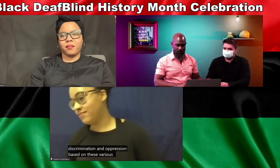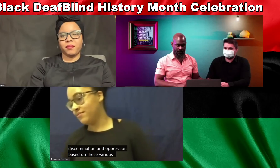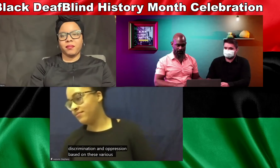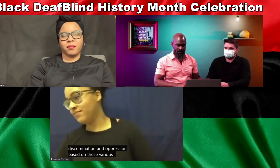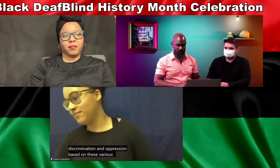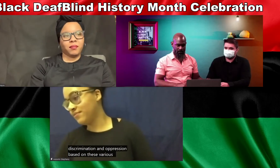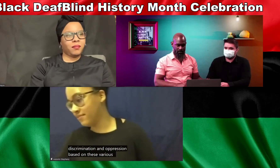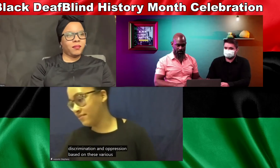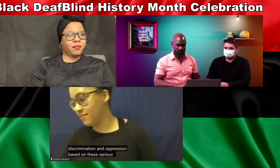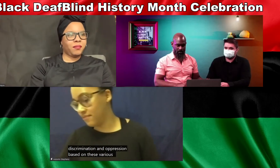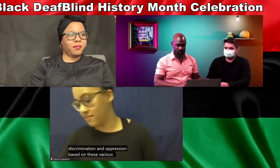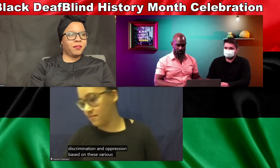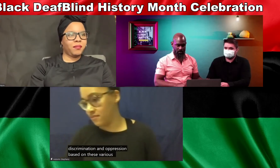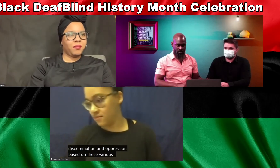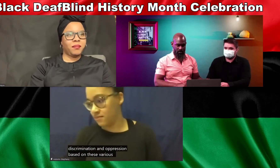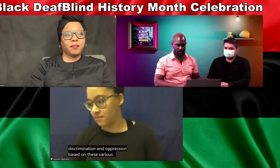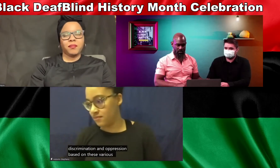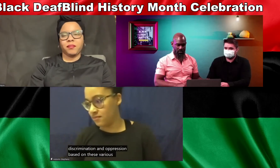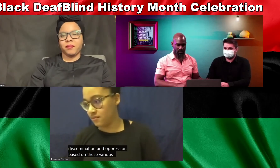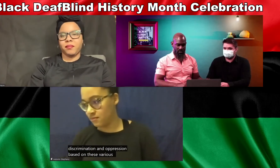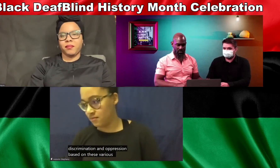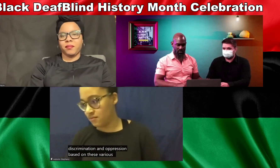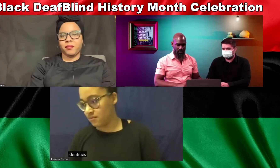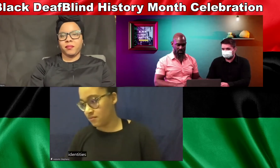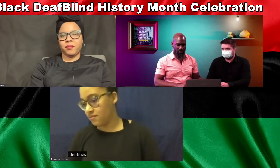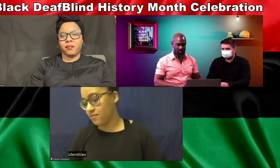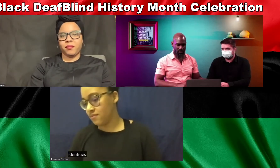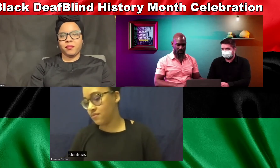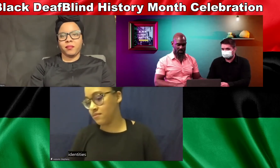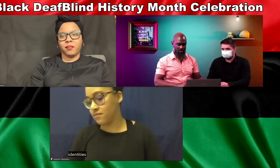sometimes it feels like that won't change.